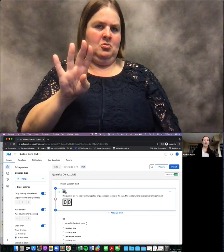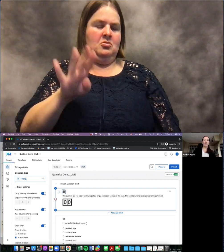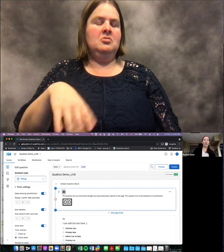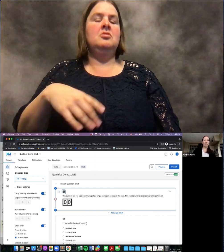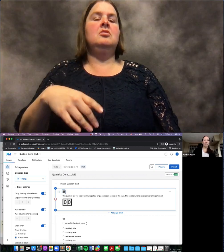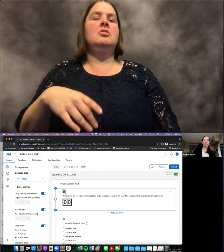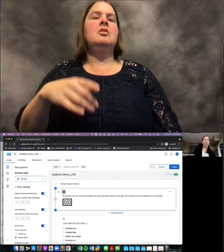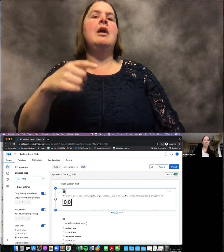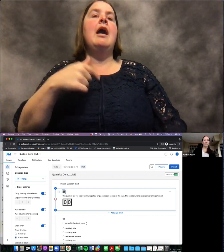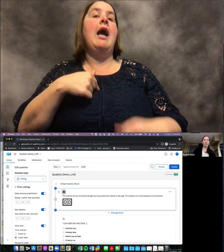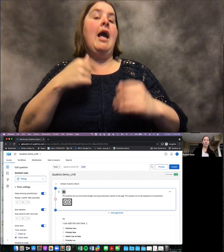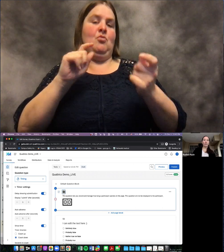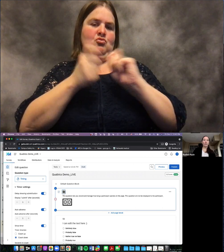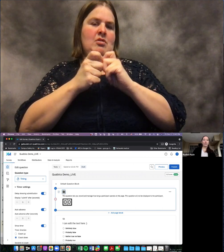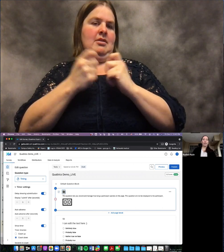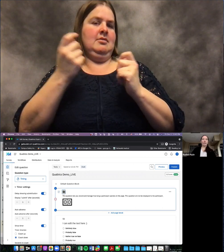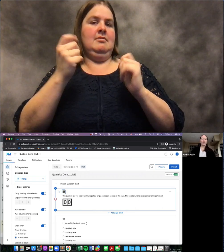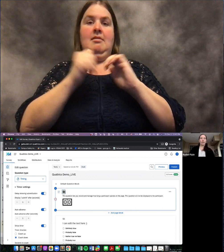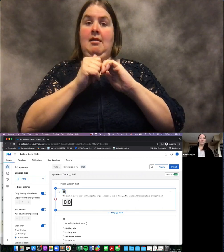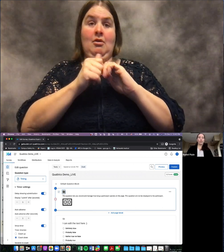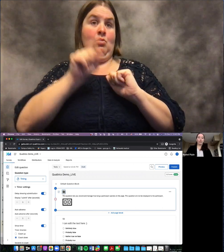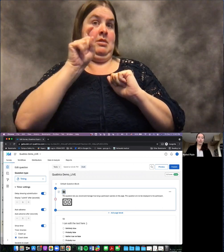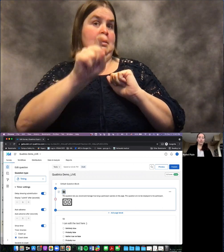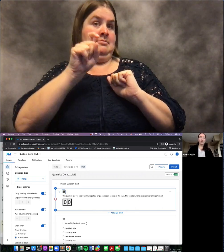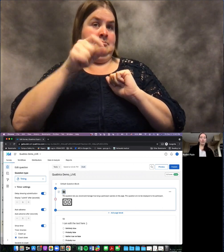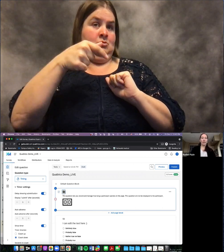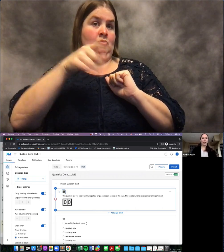To edit, I would click.